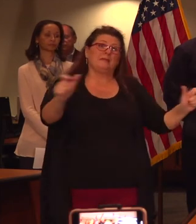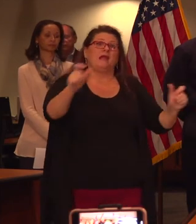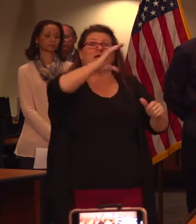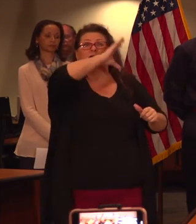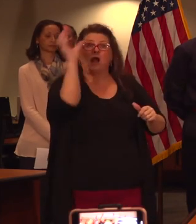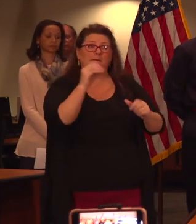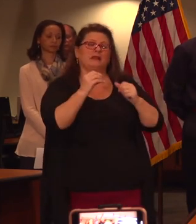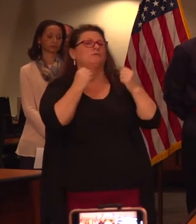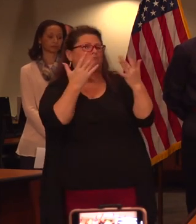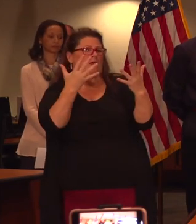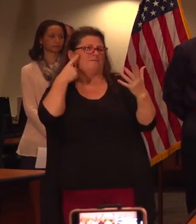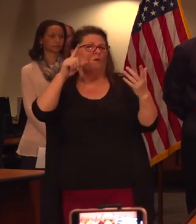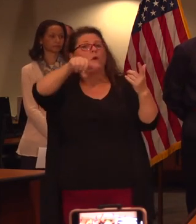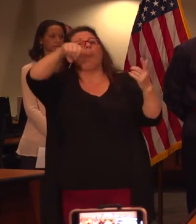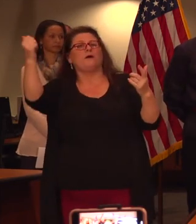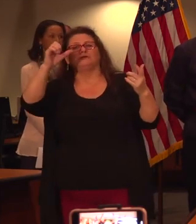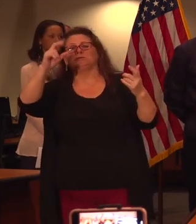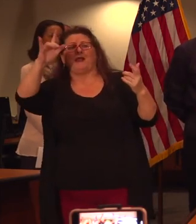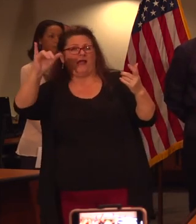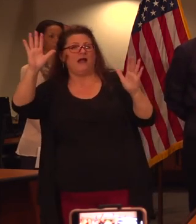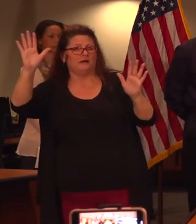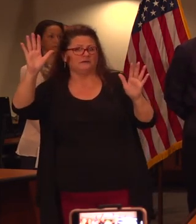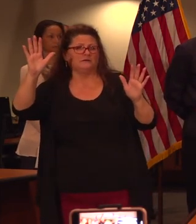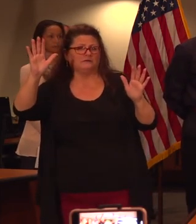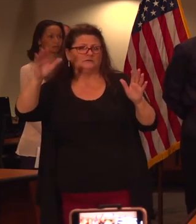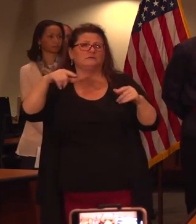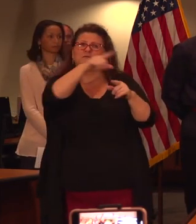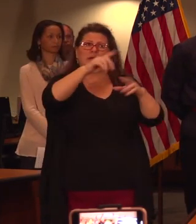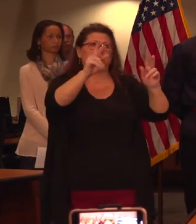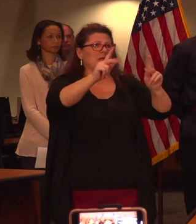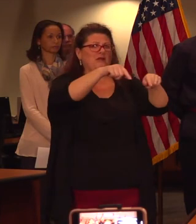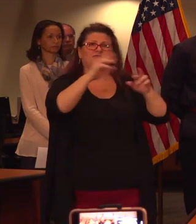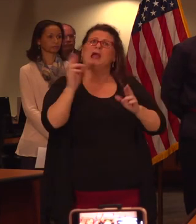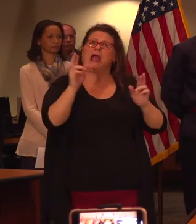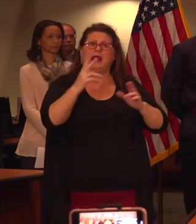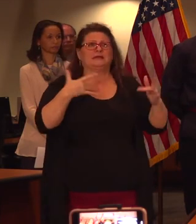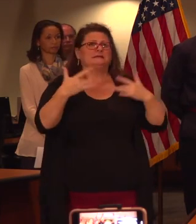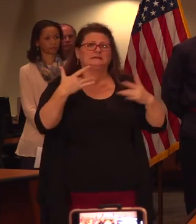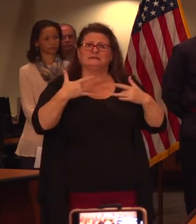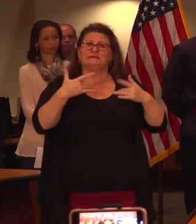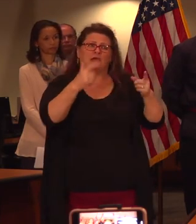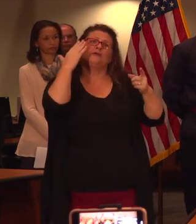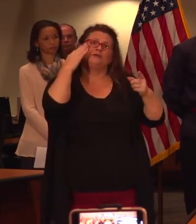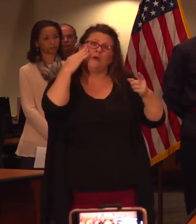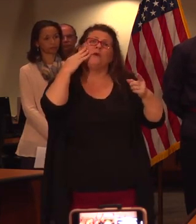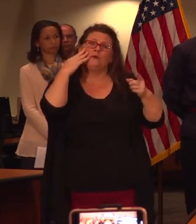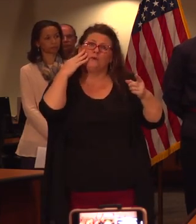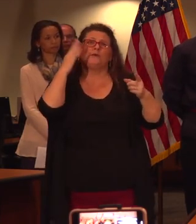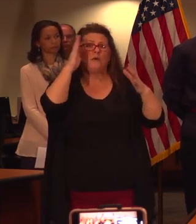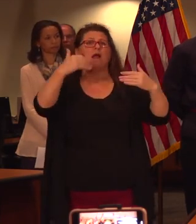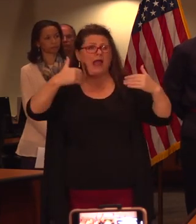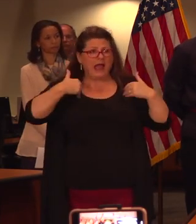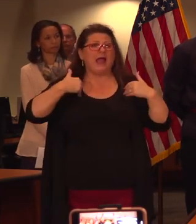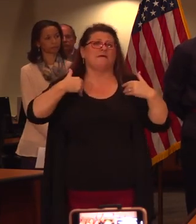all the supply lines in place. They're eager to do that, and the people who work there are eager to do that, because eventually they will be spending their PTO, which